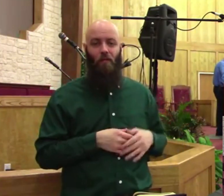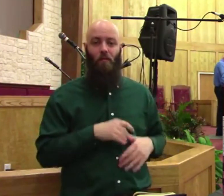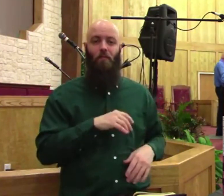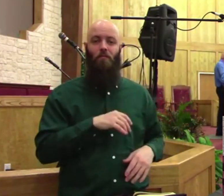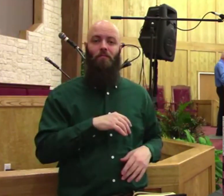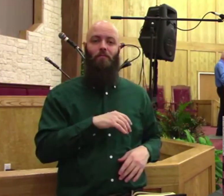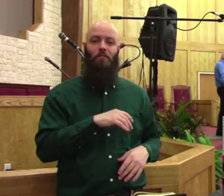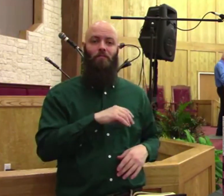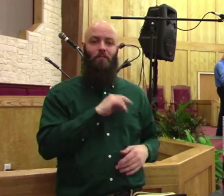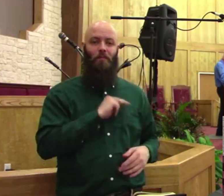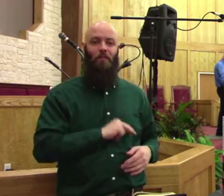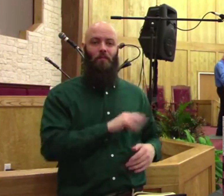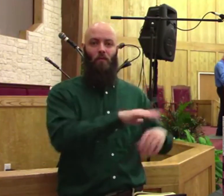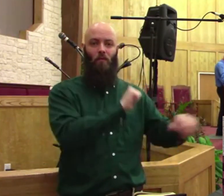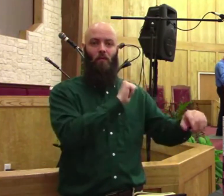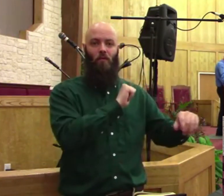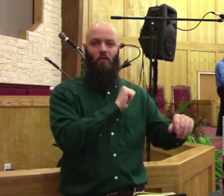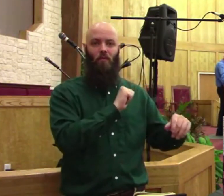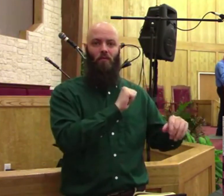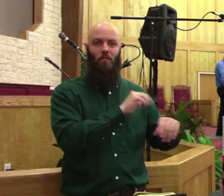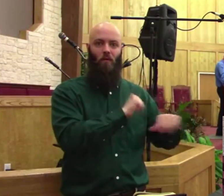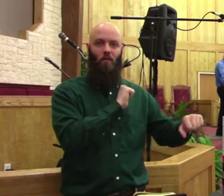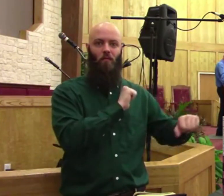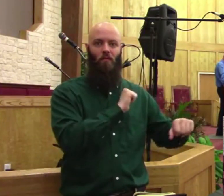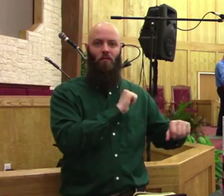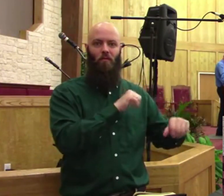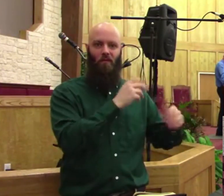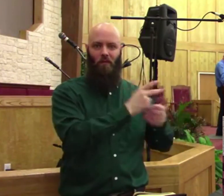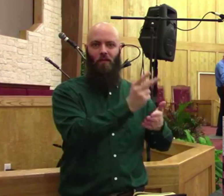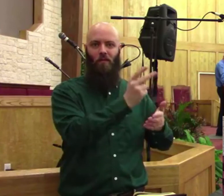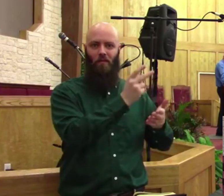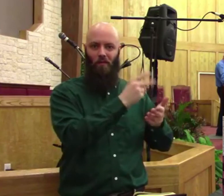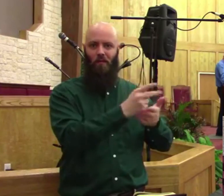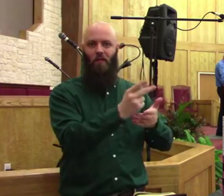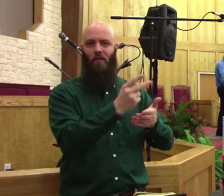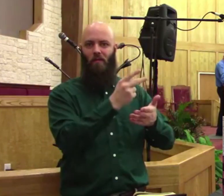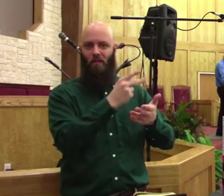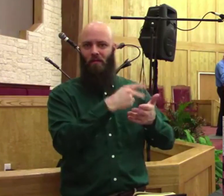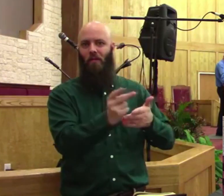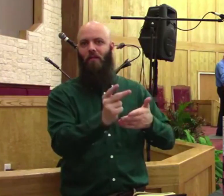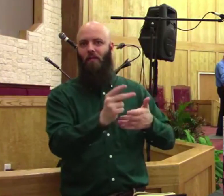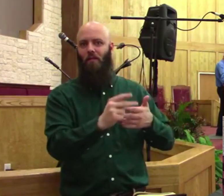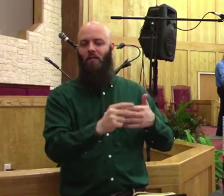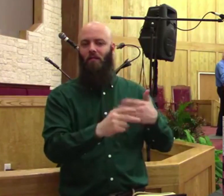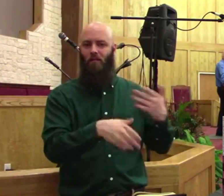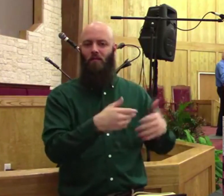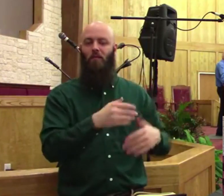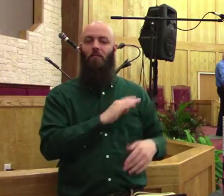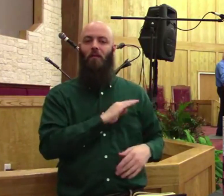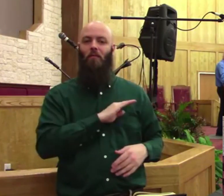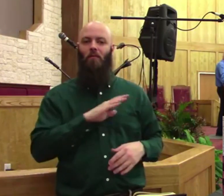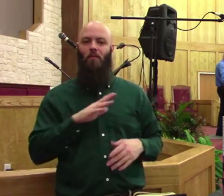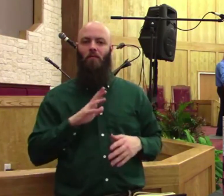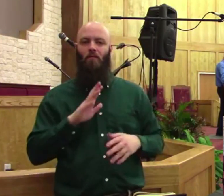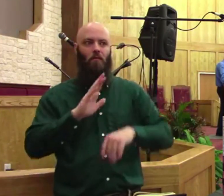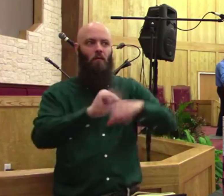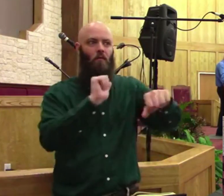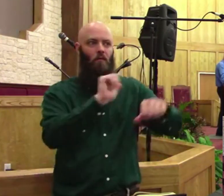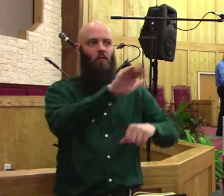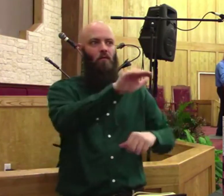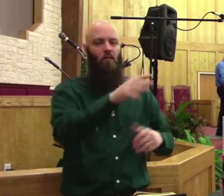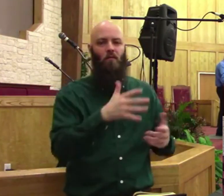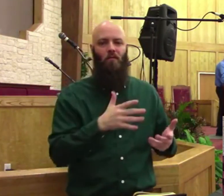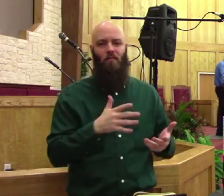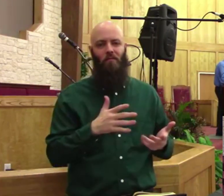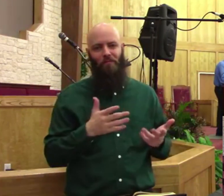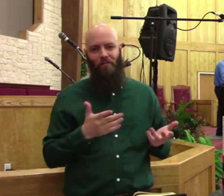it tells them, you read this and interpret it for me, and you get a prize. New clothes, a gold chain, and third